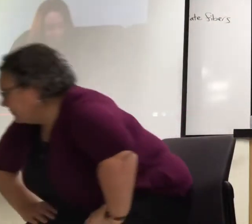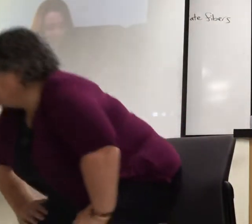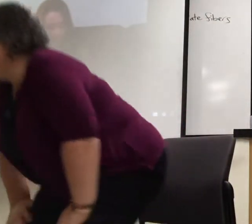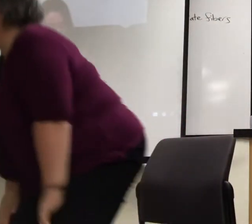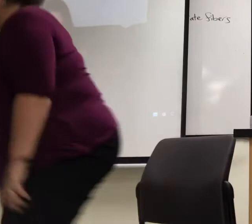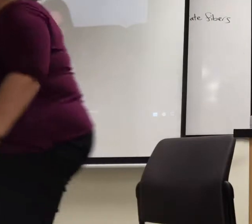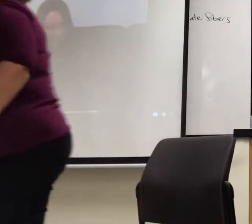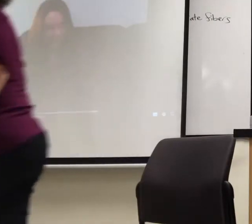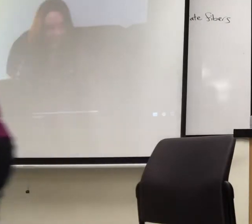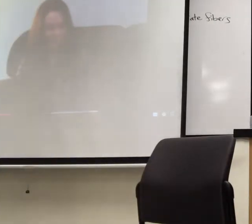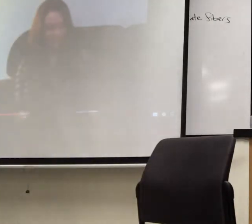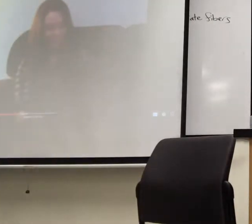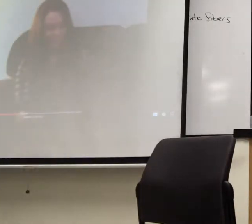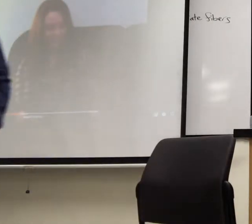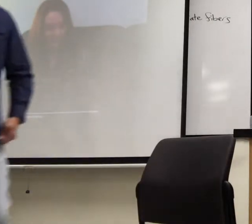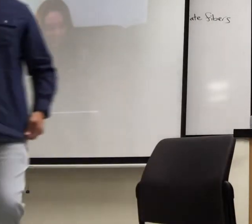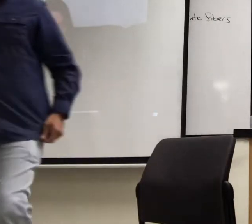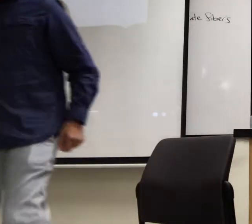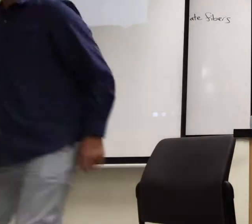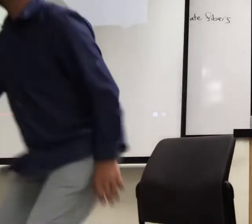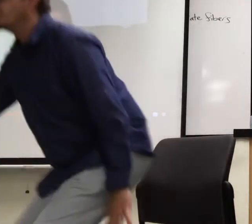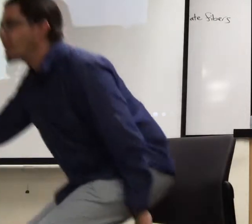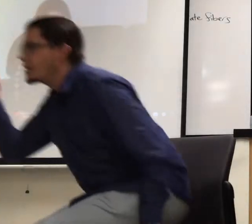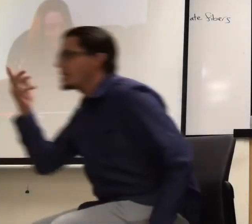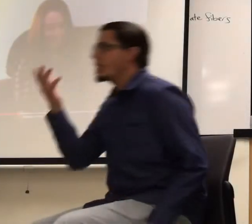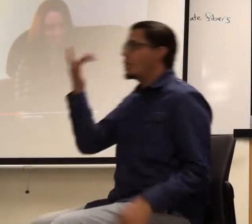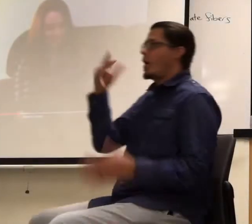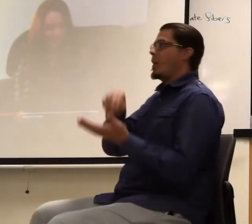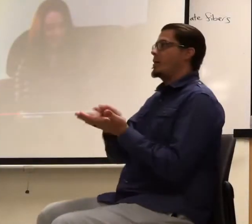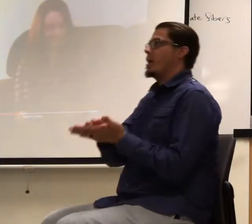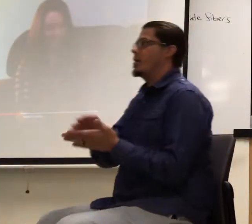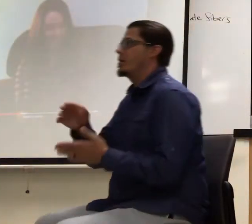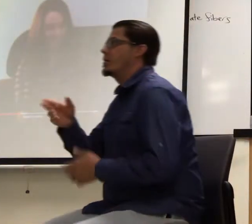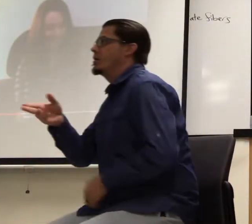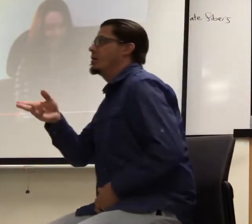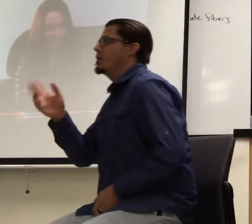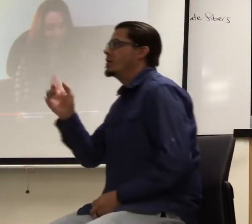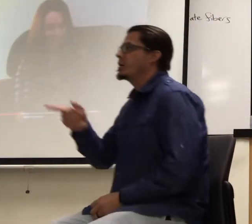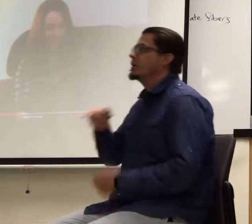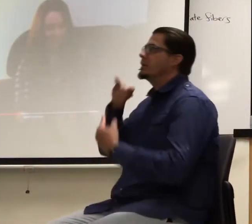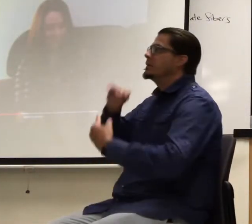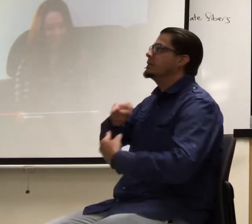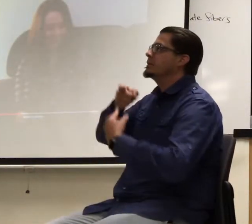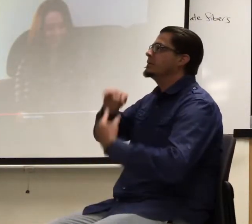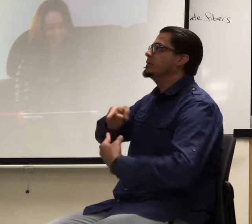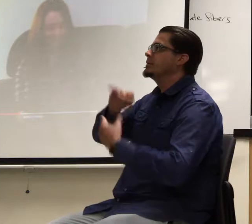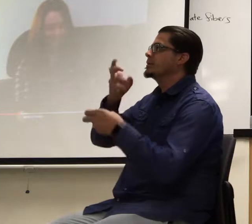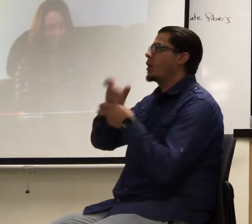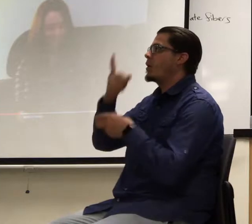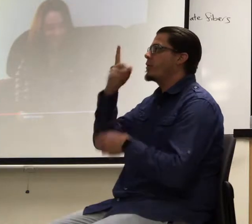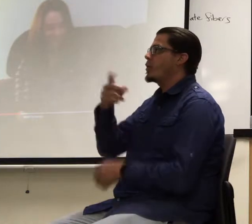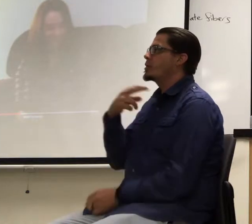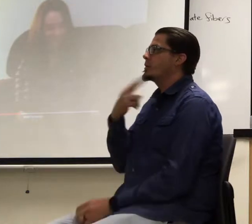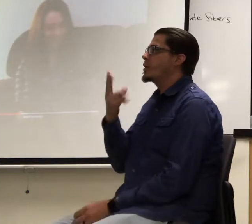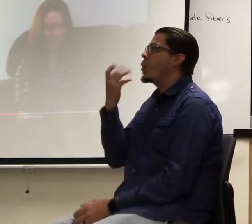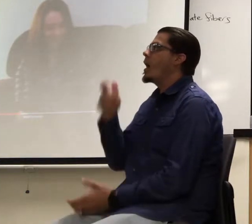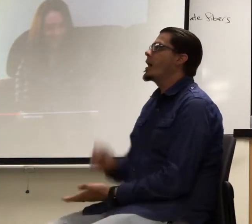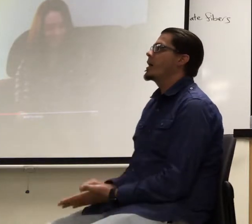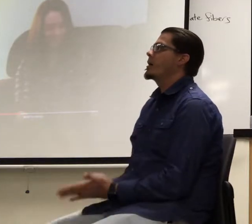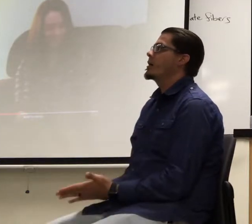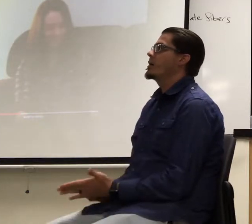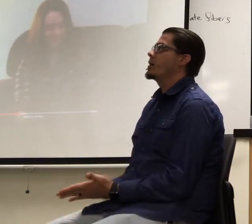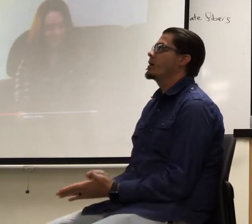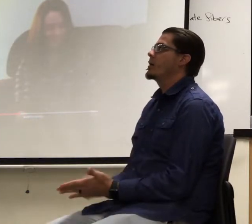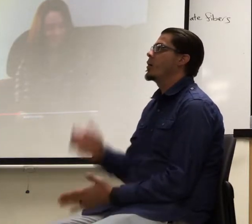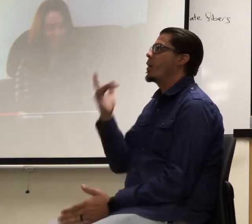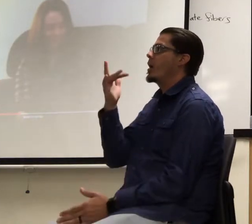So do you see why I gave these notes? Do you see how hard it's difficult for her to speak? And why is she writing things down? What